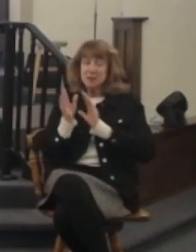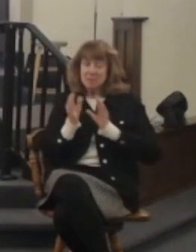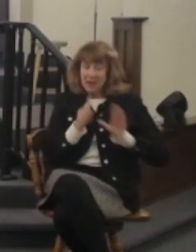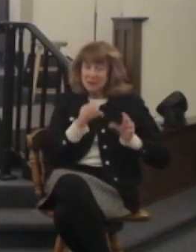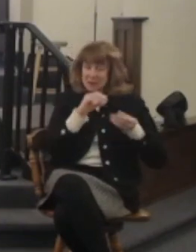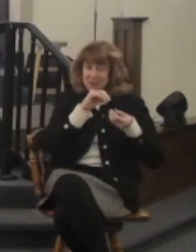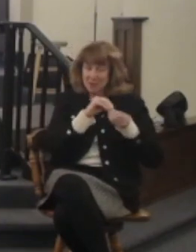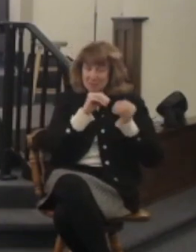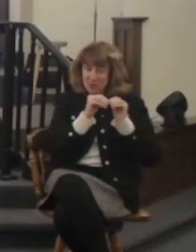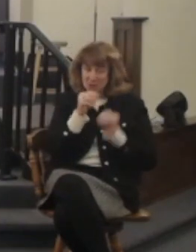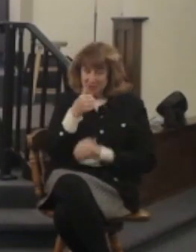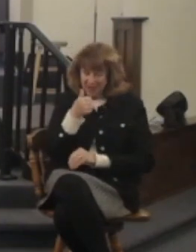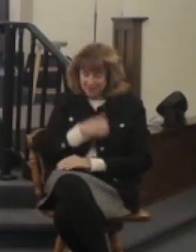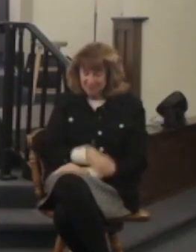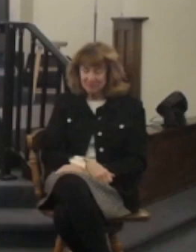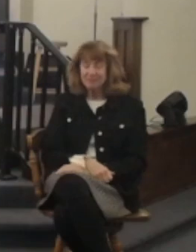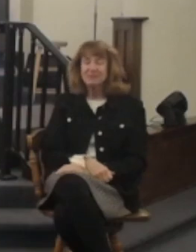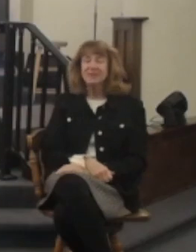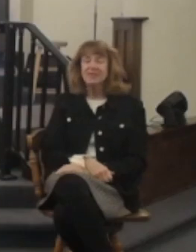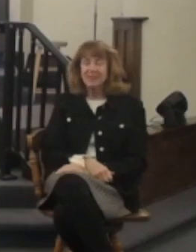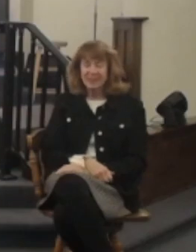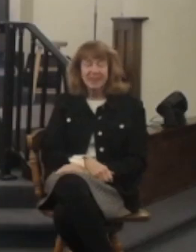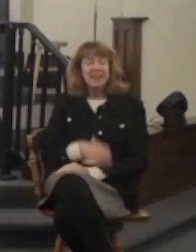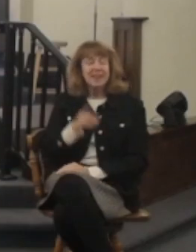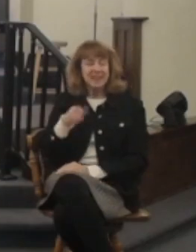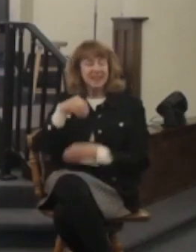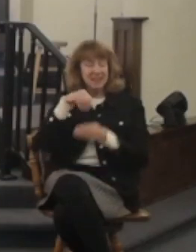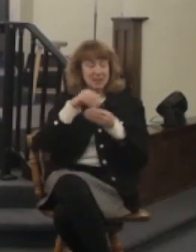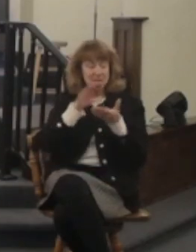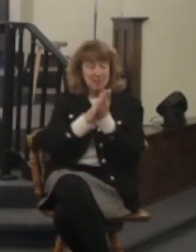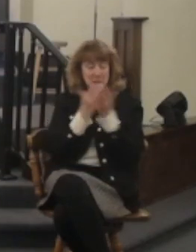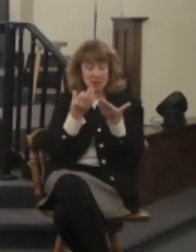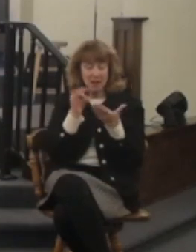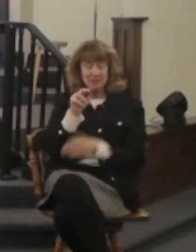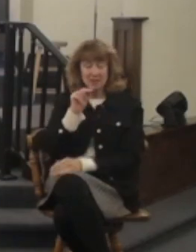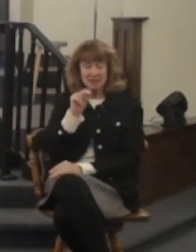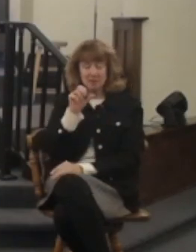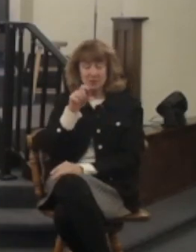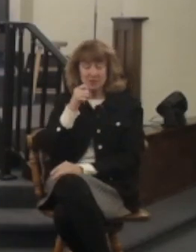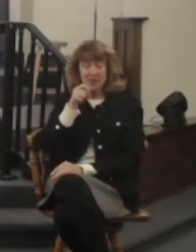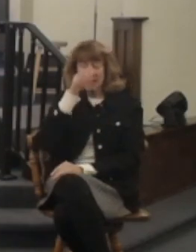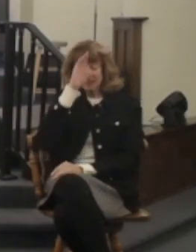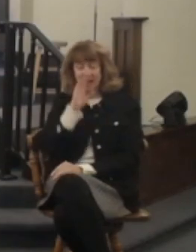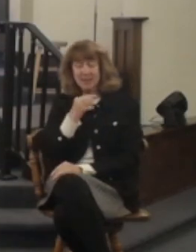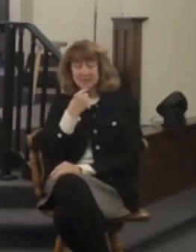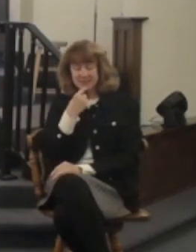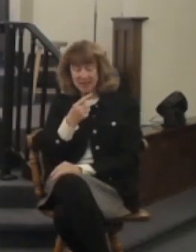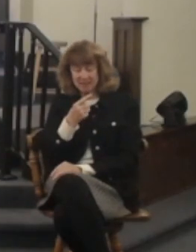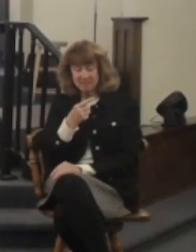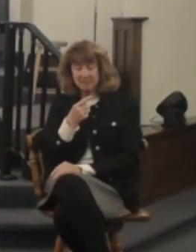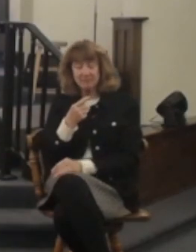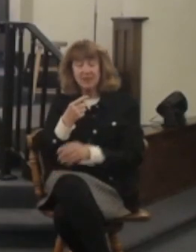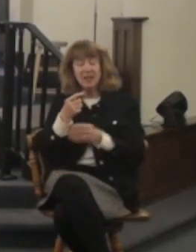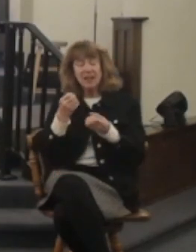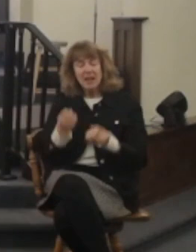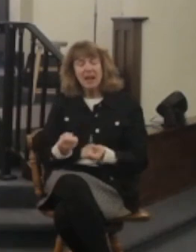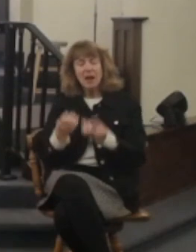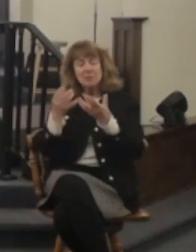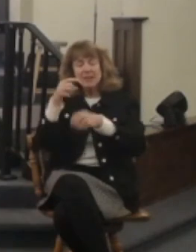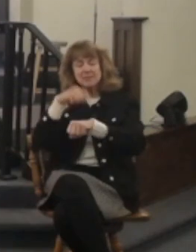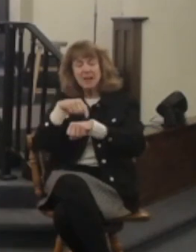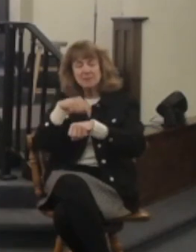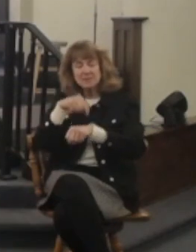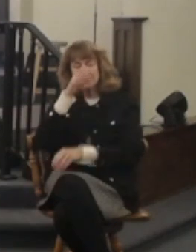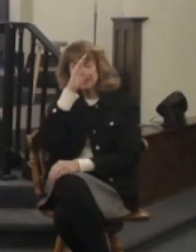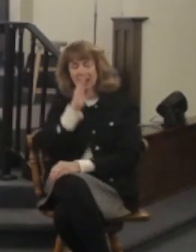Okay, all right. So, and this is in Numbers. You can read this. The God says, I did this to you. How many times did